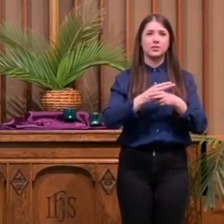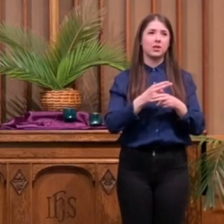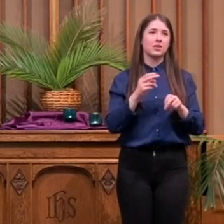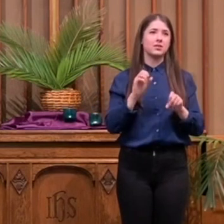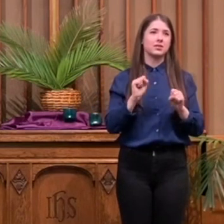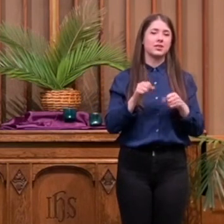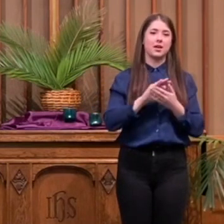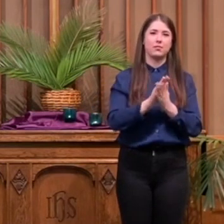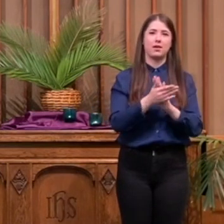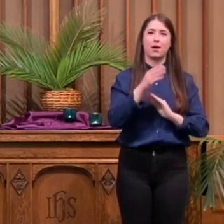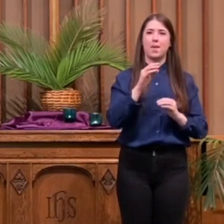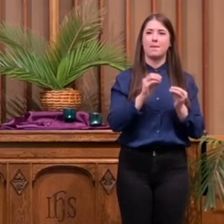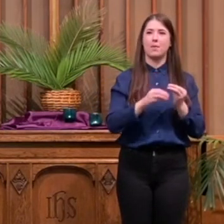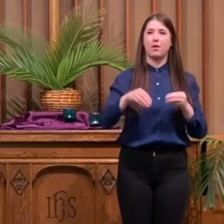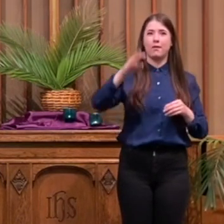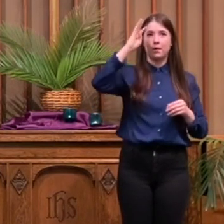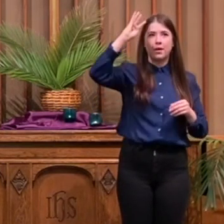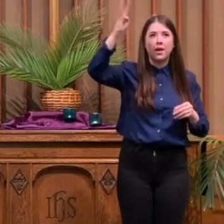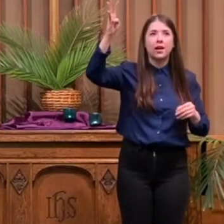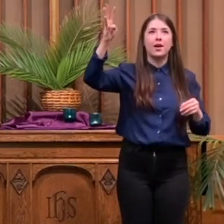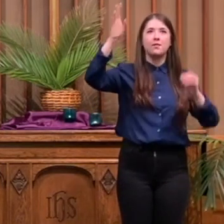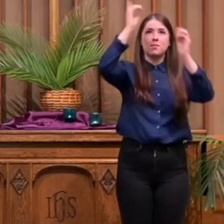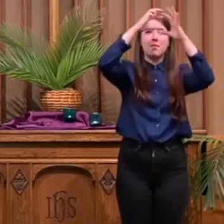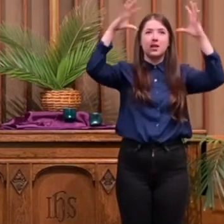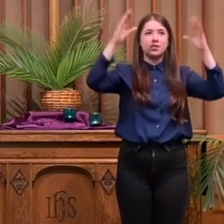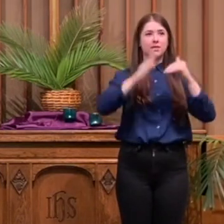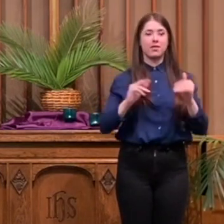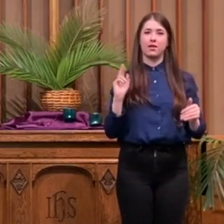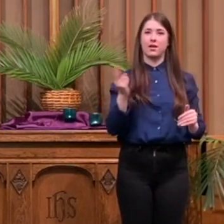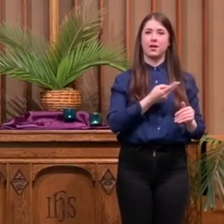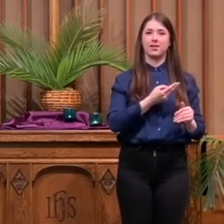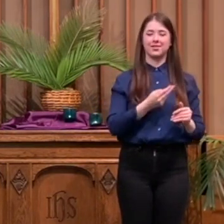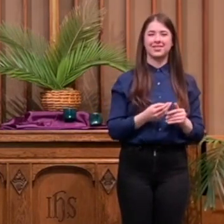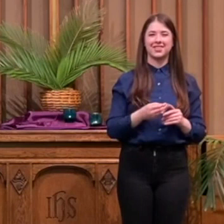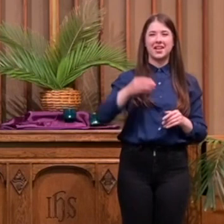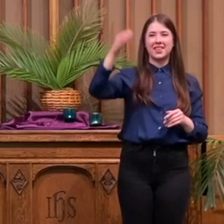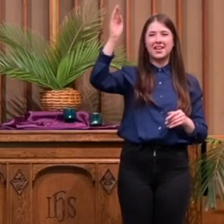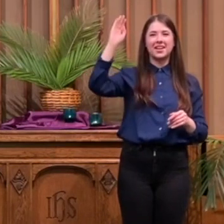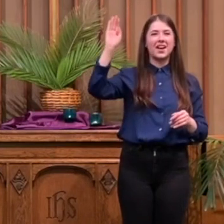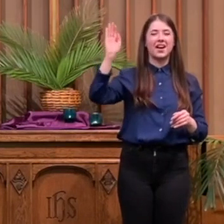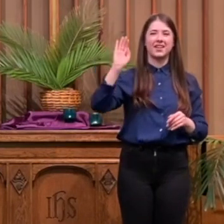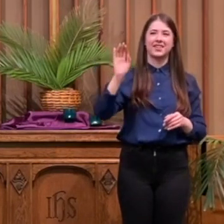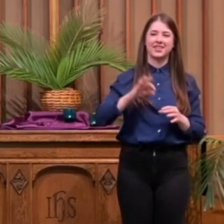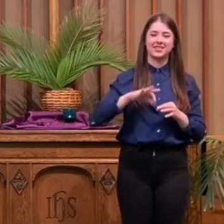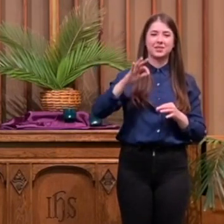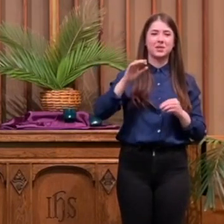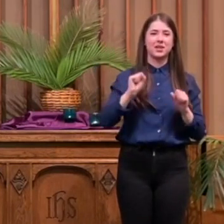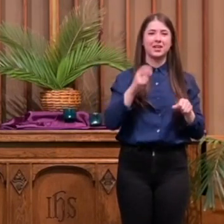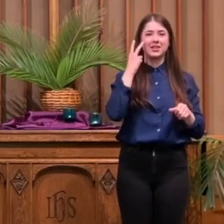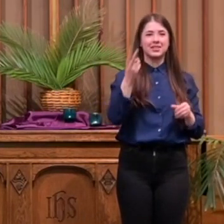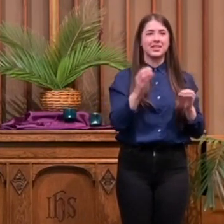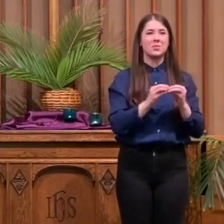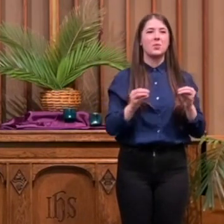and imaginative than we are. That God and God's Spirit can see more